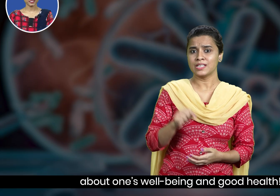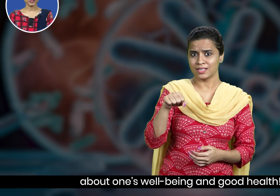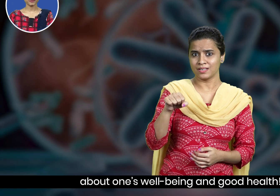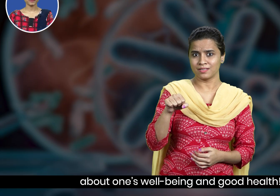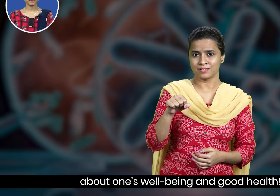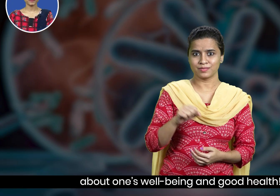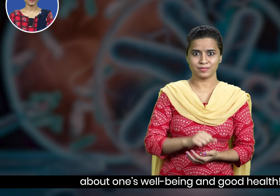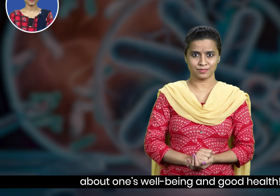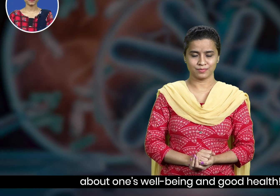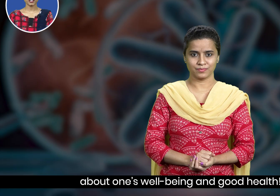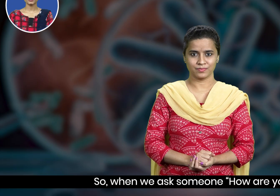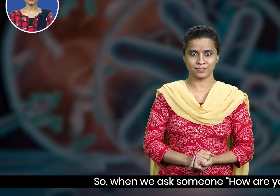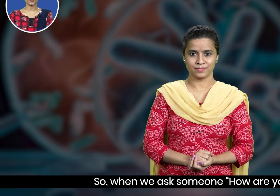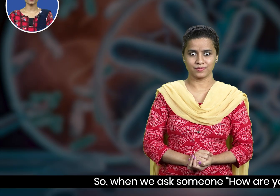it?